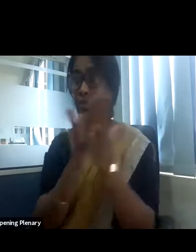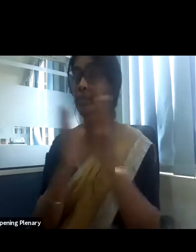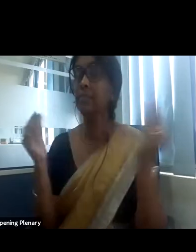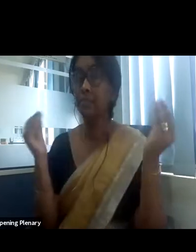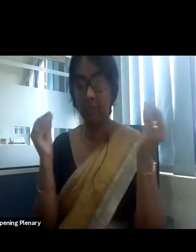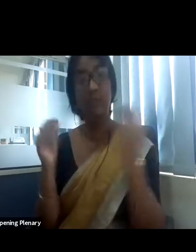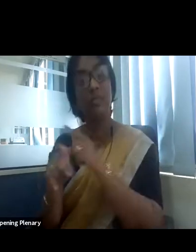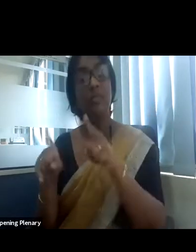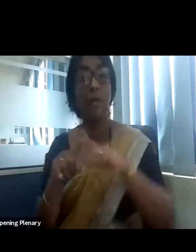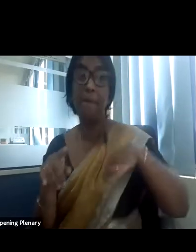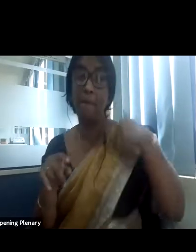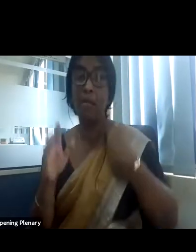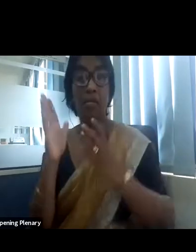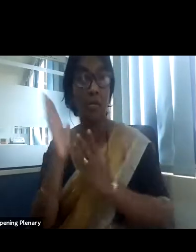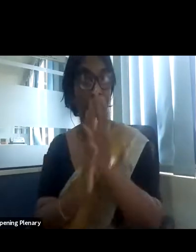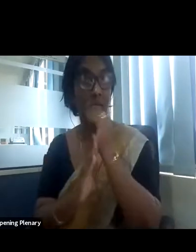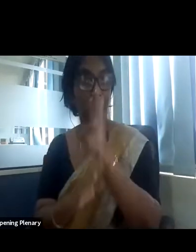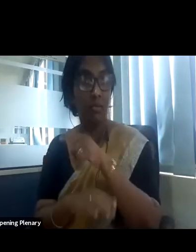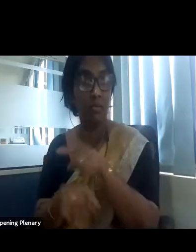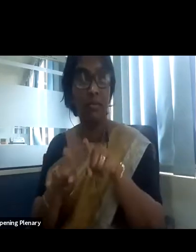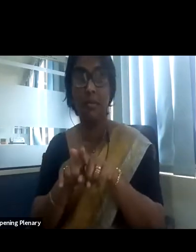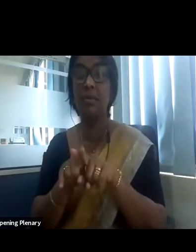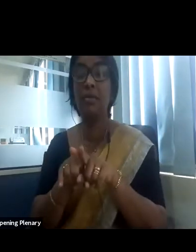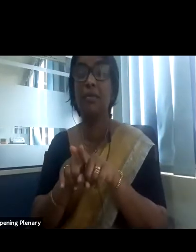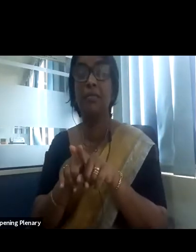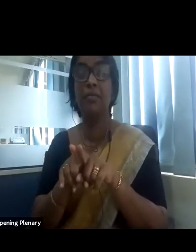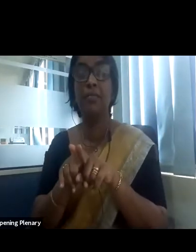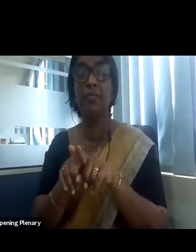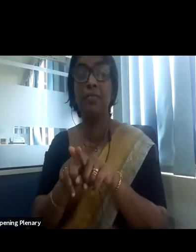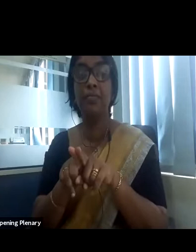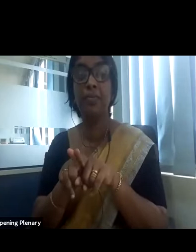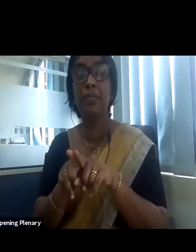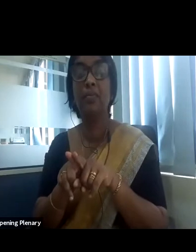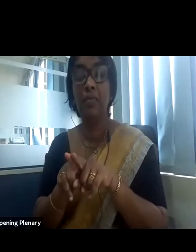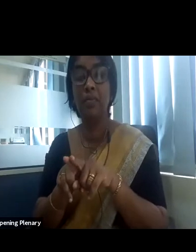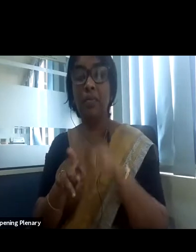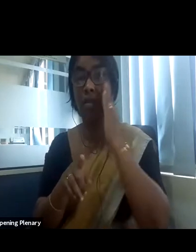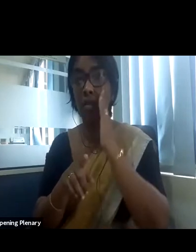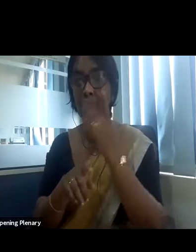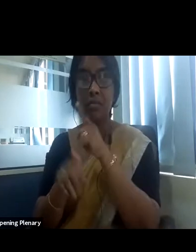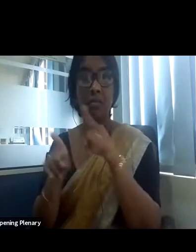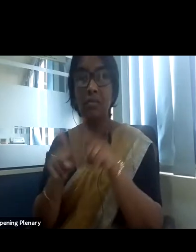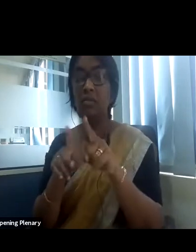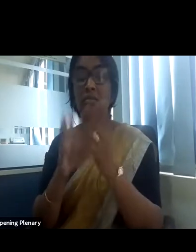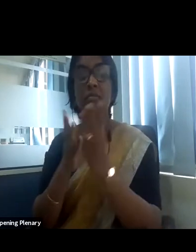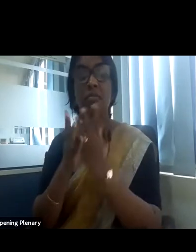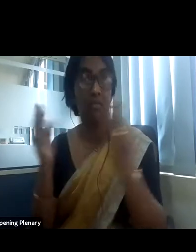about fighting inequality. It's about fighting injustice and protecting our planet, the resources that we